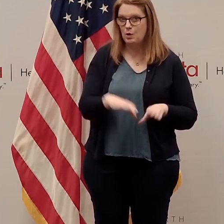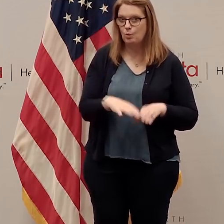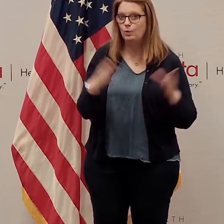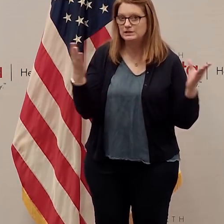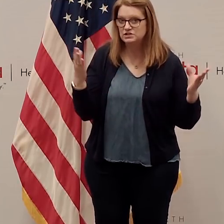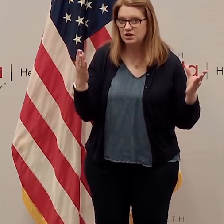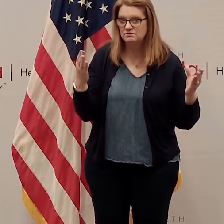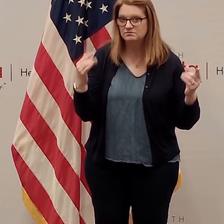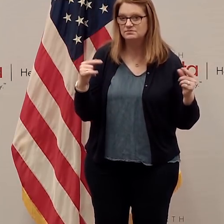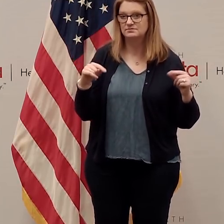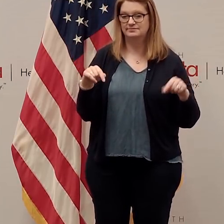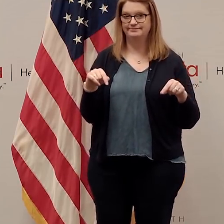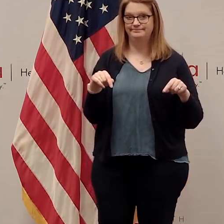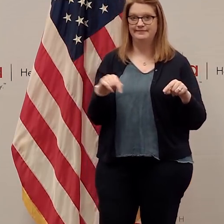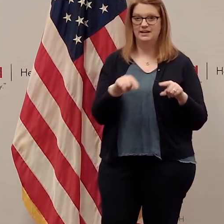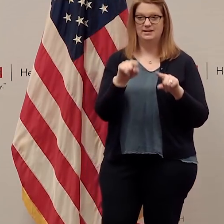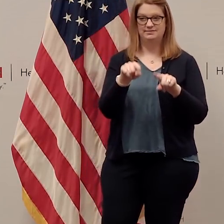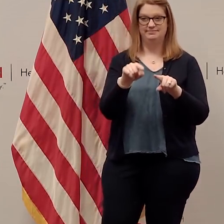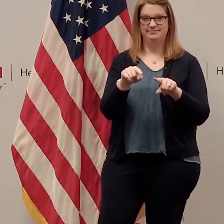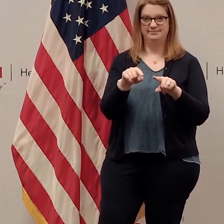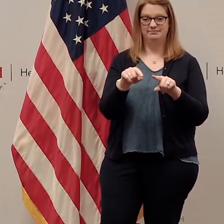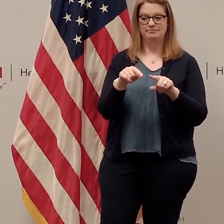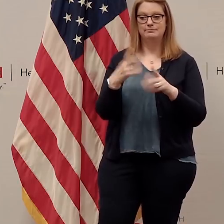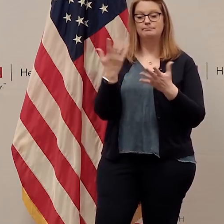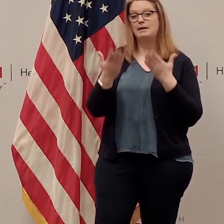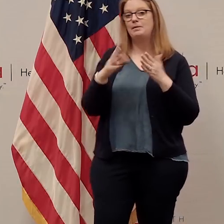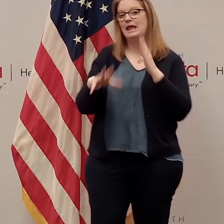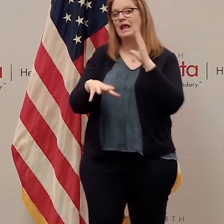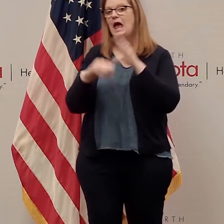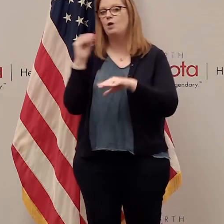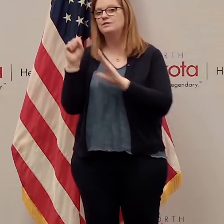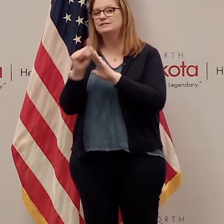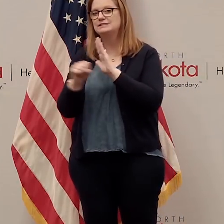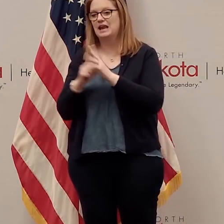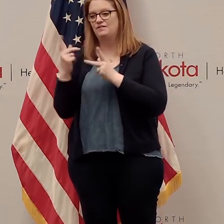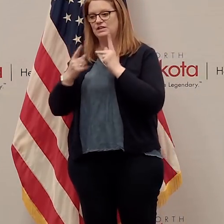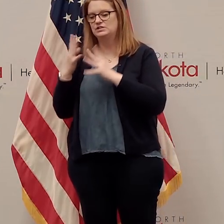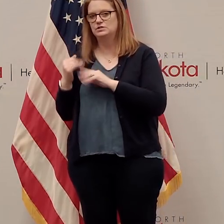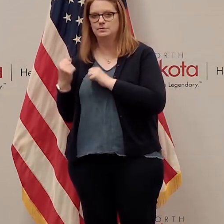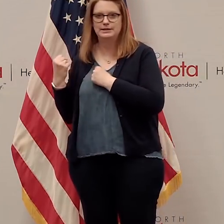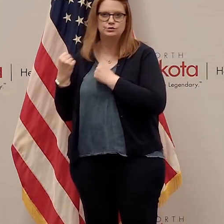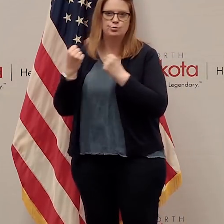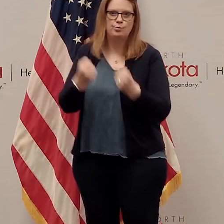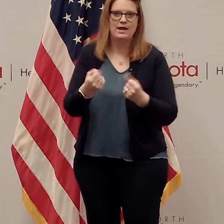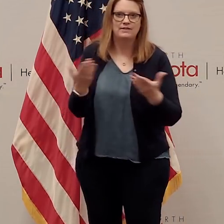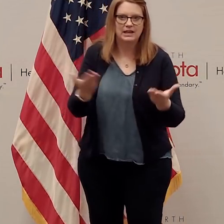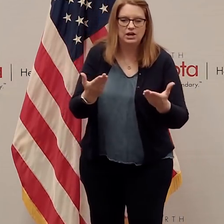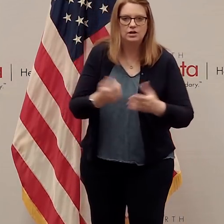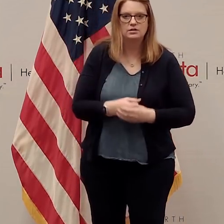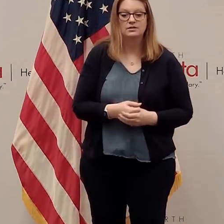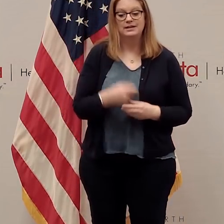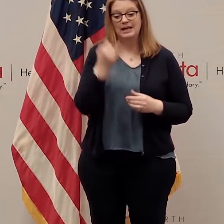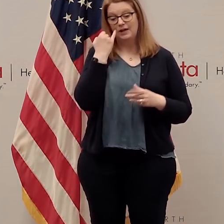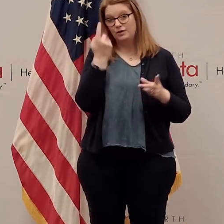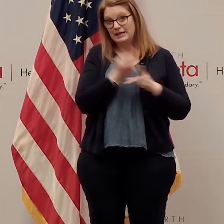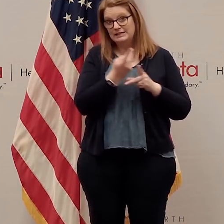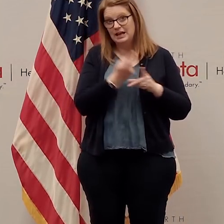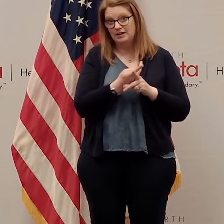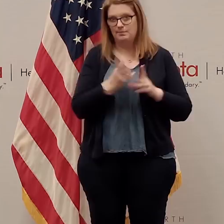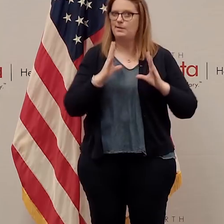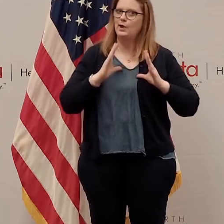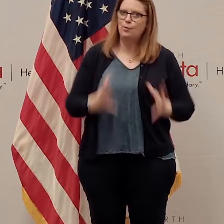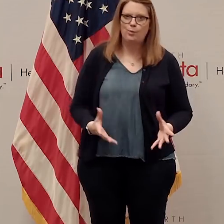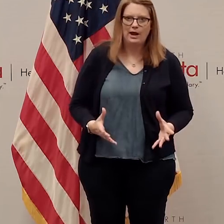could be having a lot of outstate visitors potentially this summer, which if we can handle it, that's a good thing to get our